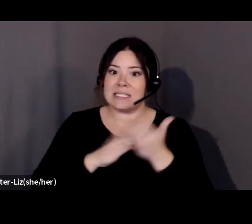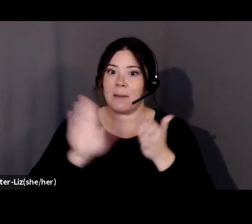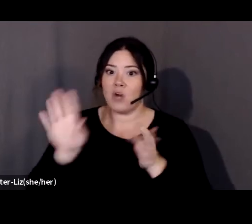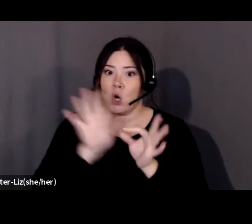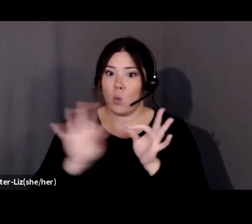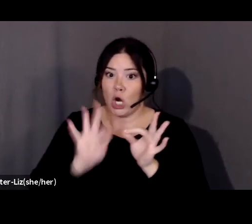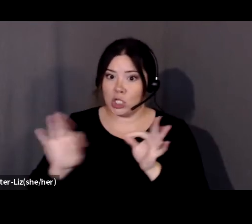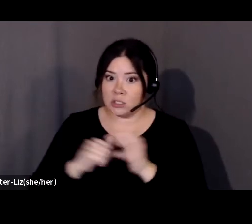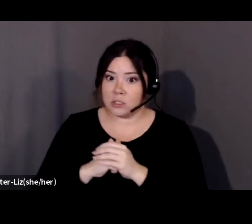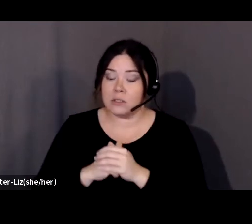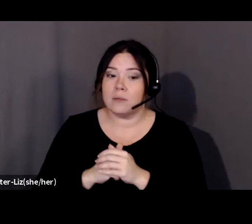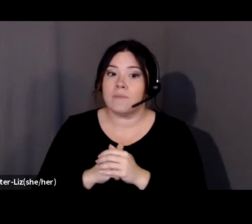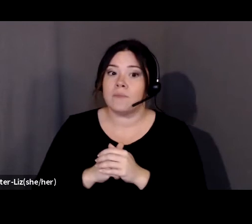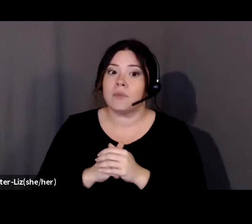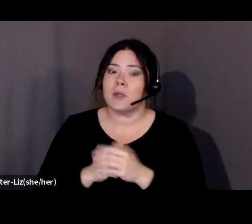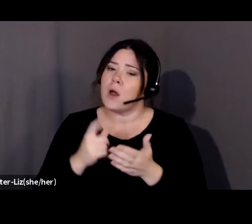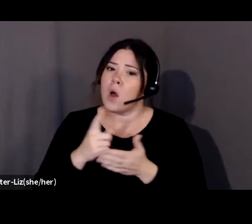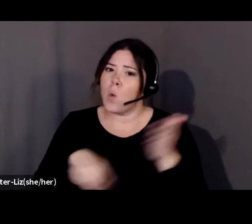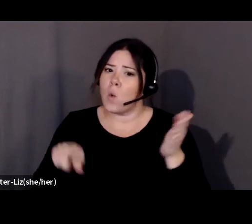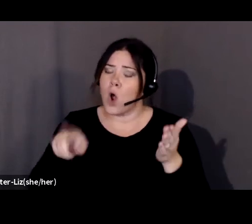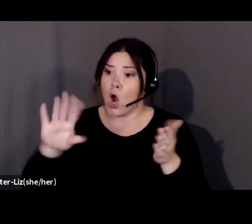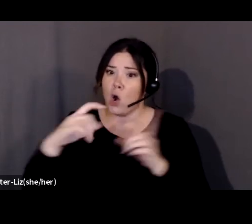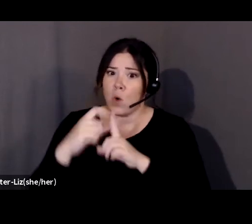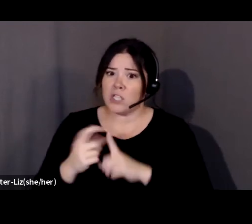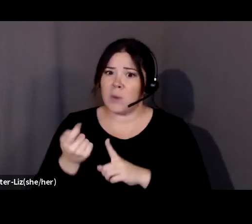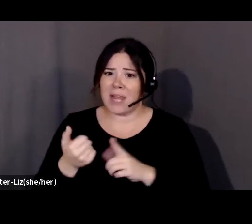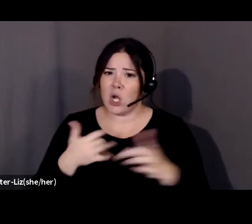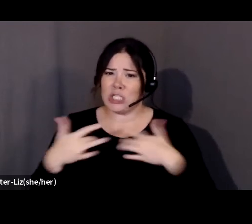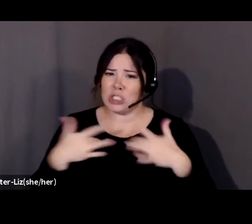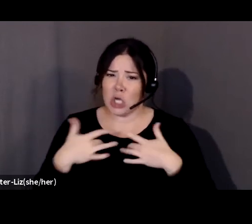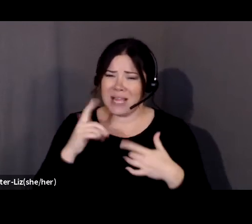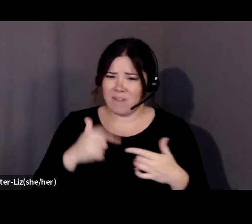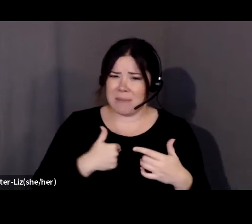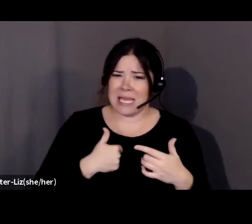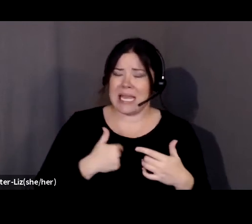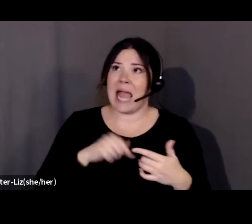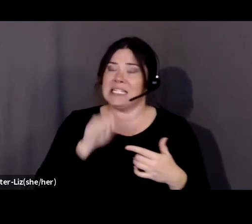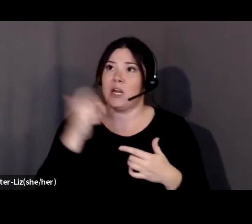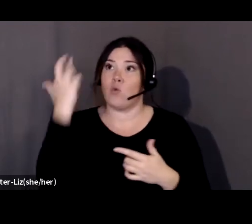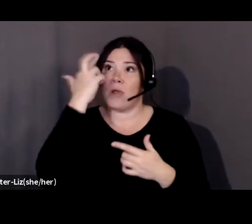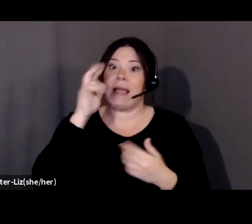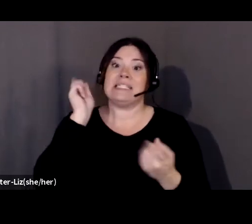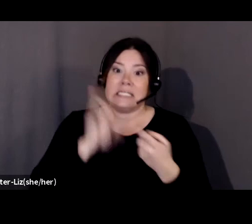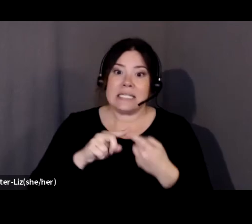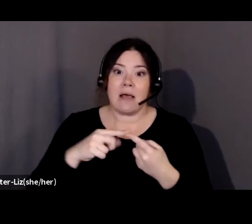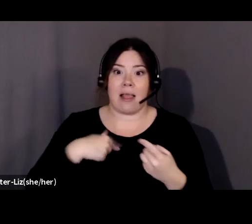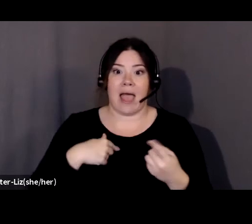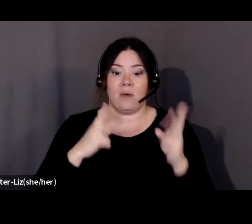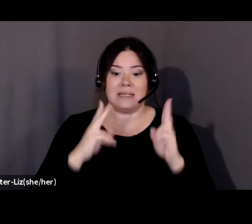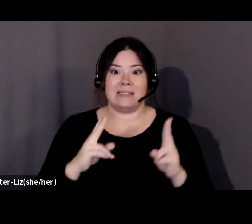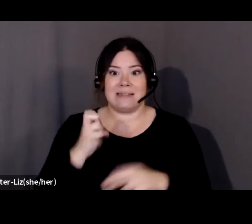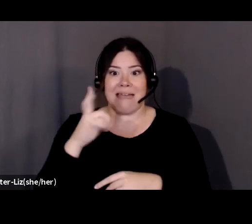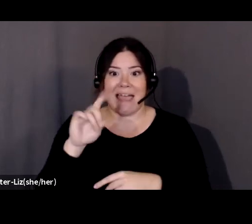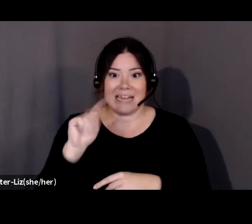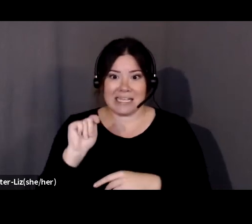What she was saying concerned me a bit, and I didn't really process it until I was editing, and I was a bit concerned by